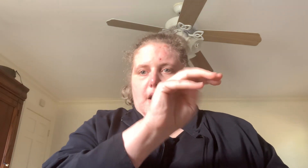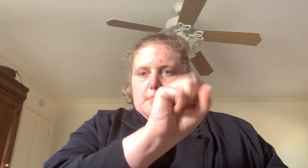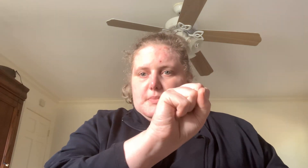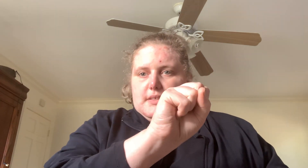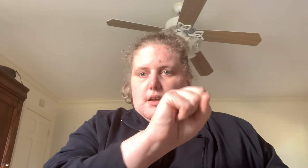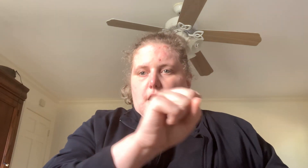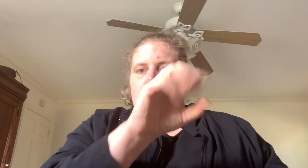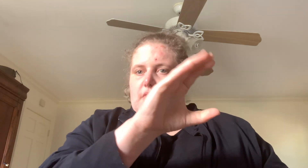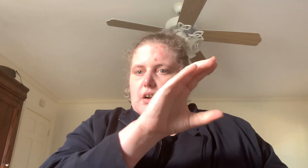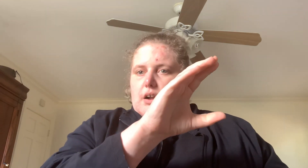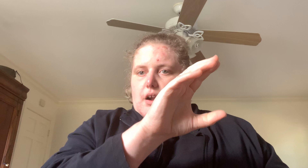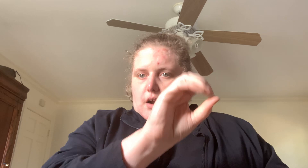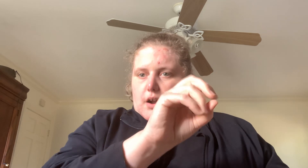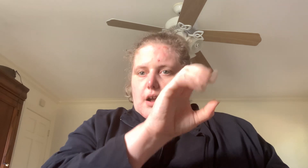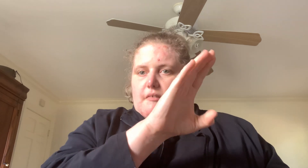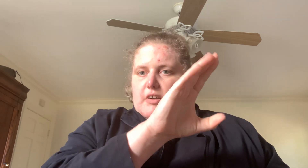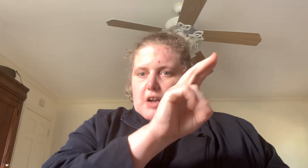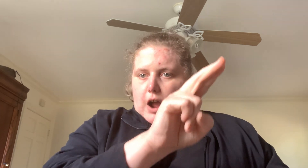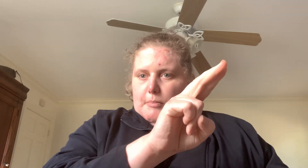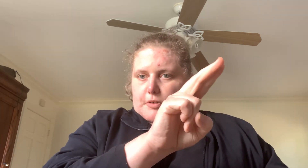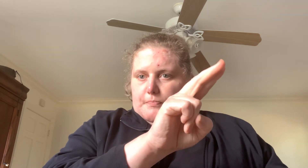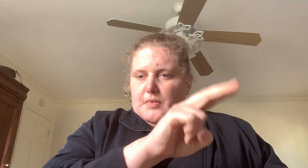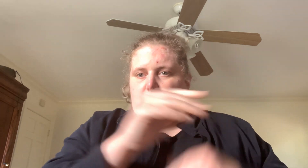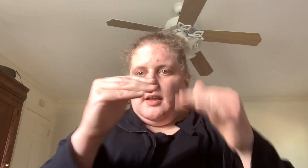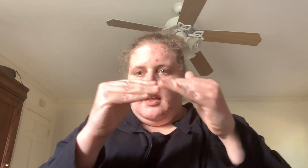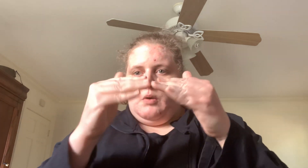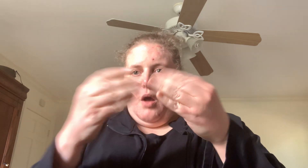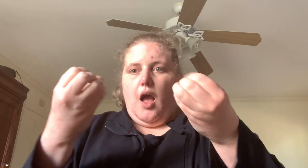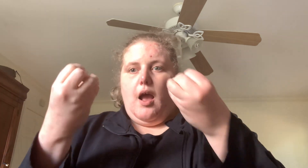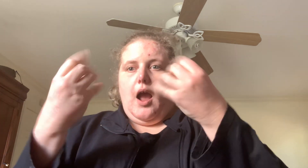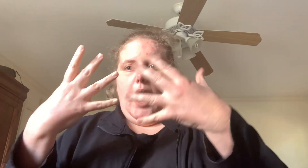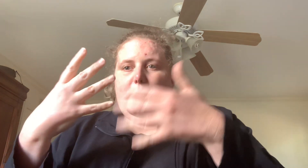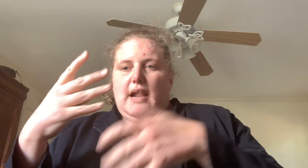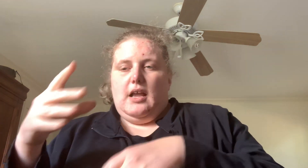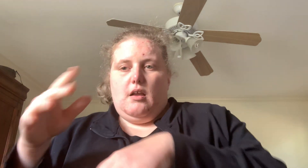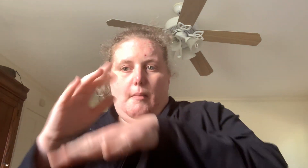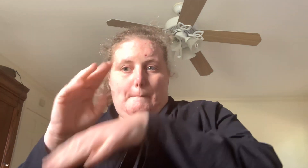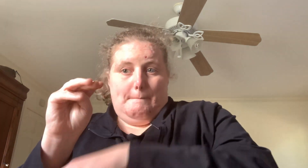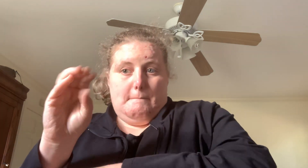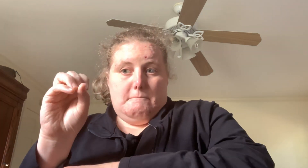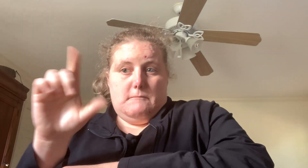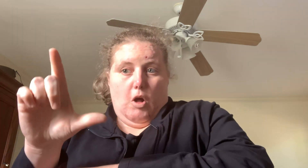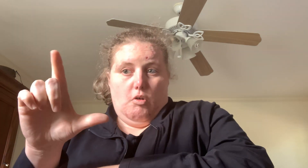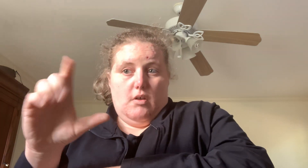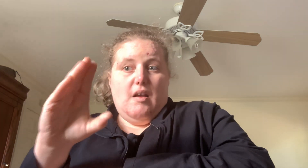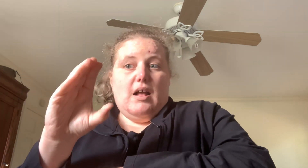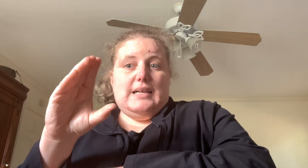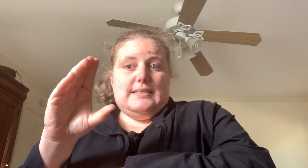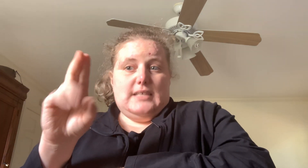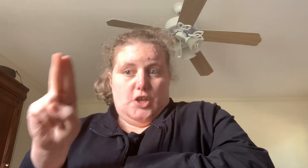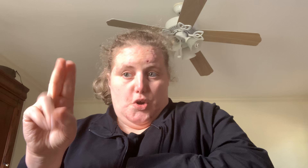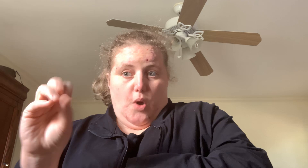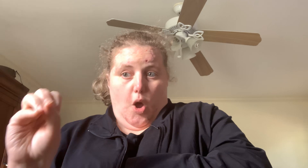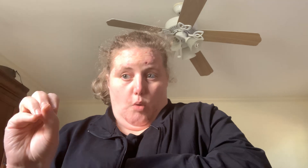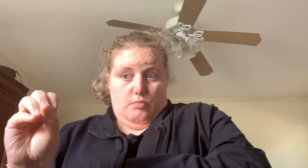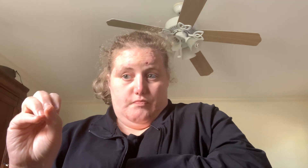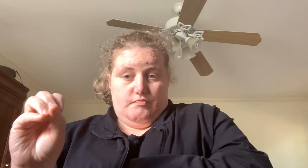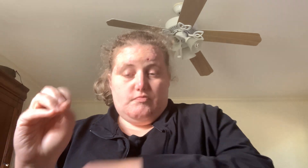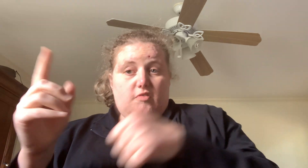oxide will be formed? You first needed to know how many moles of copper are in that 101 grams. It's